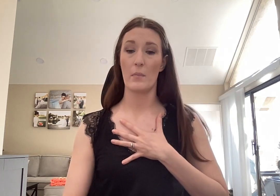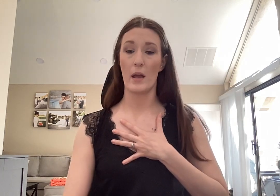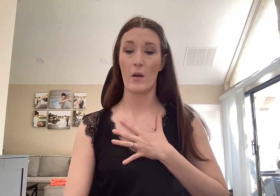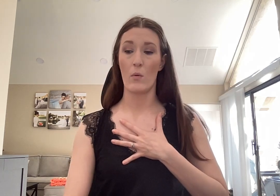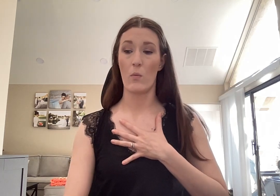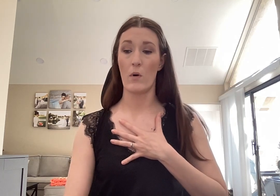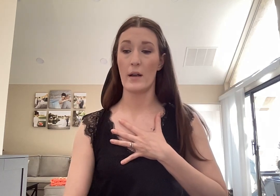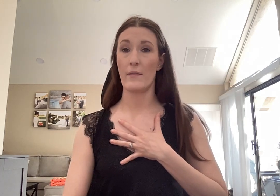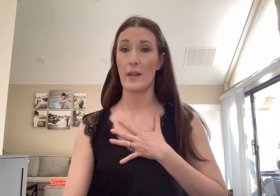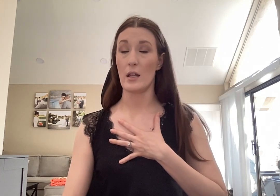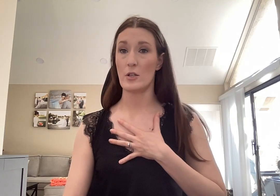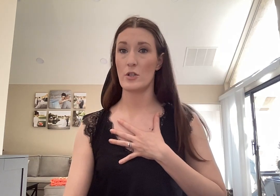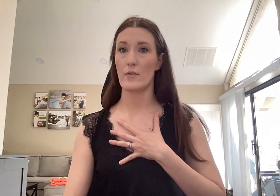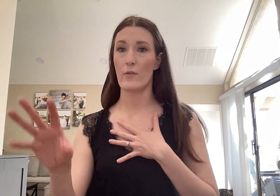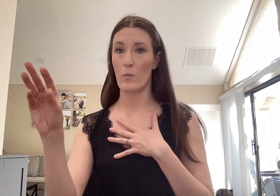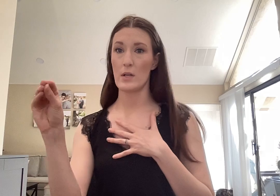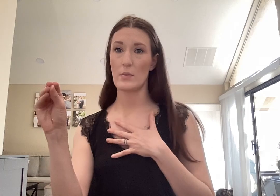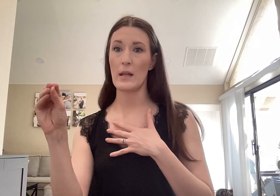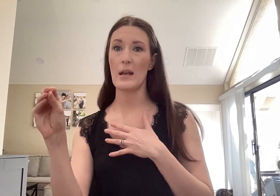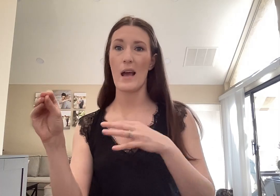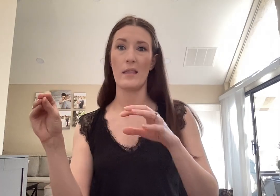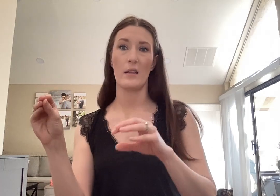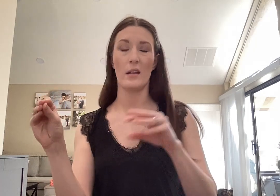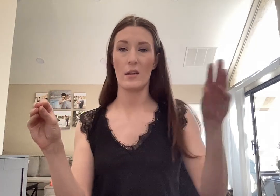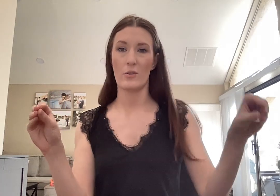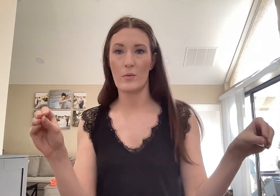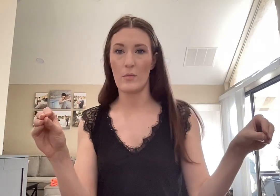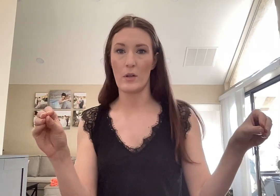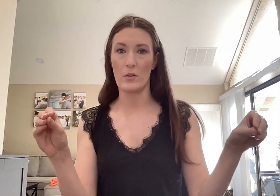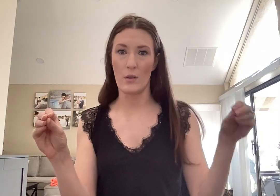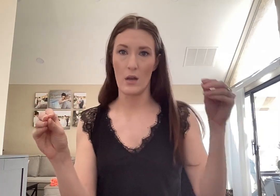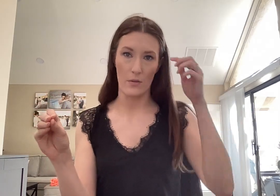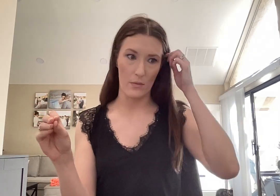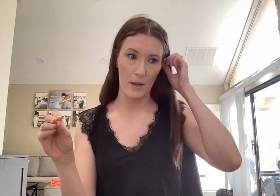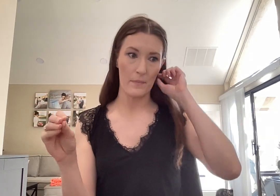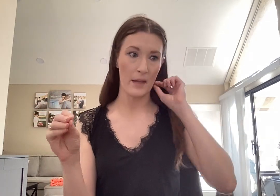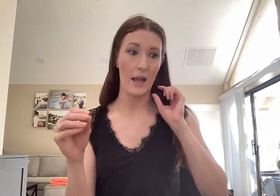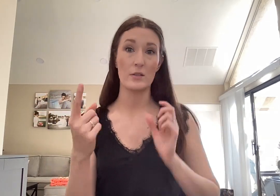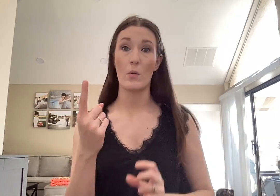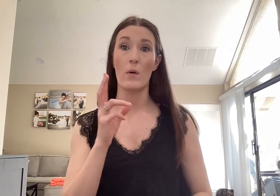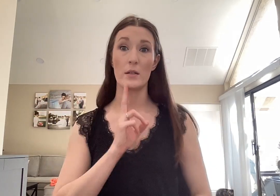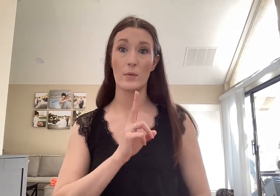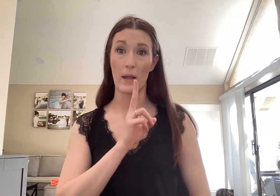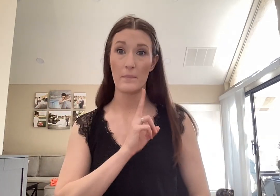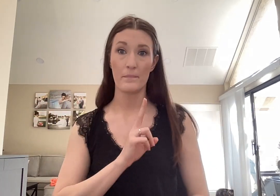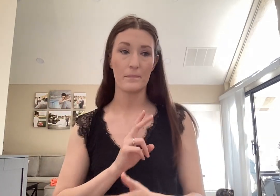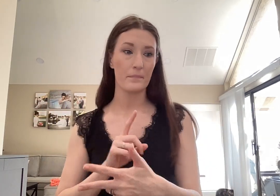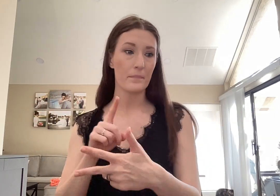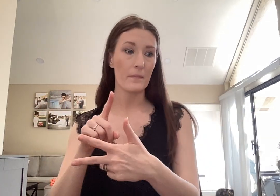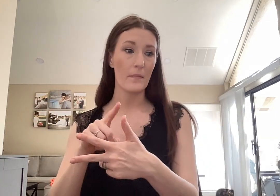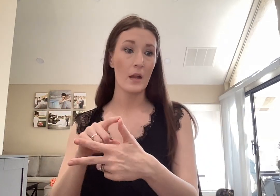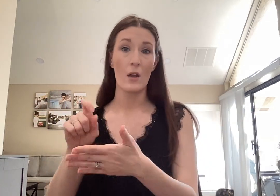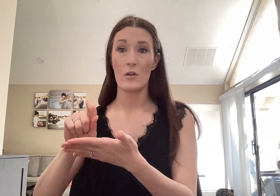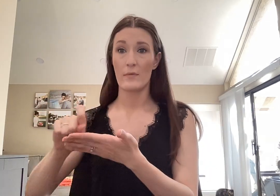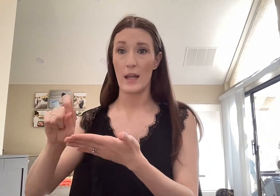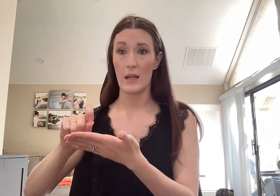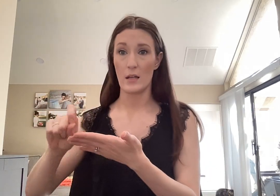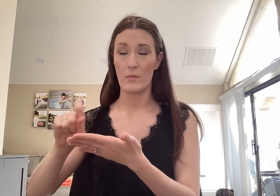pick one of each for one twin, and then the other twin, we're going to do the other 3. Okay, so one twin right-handed, write with